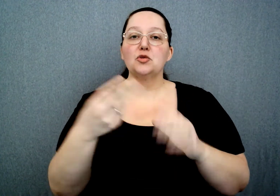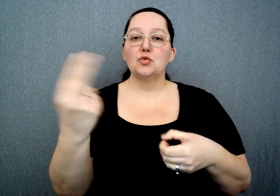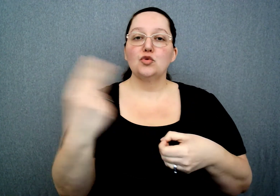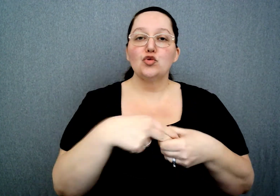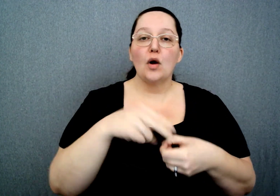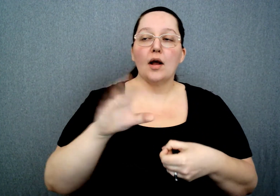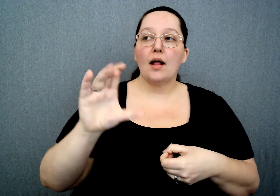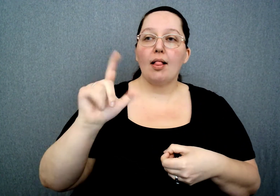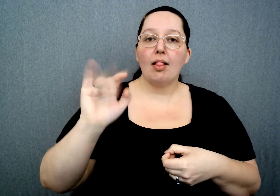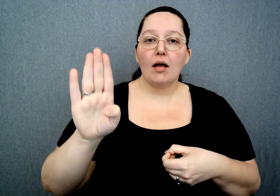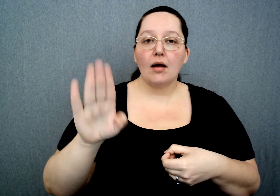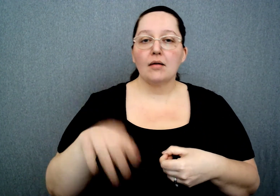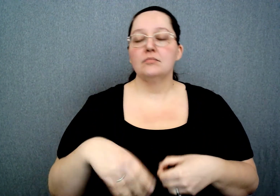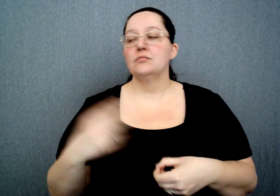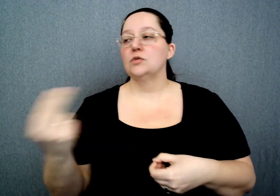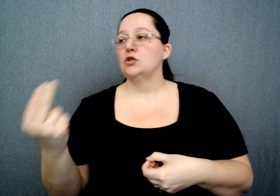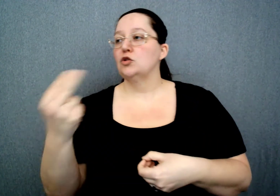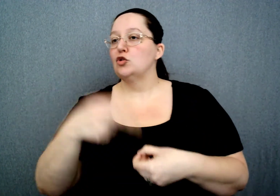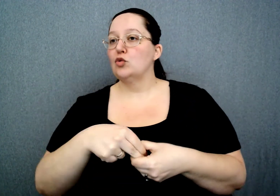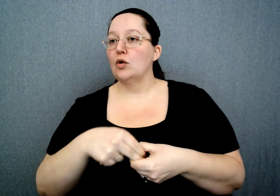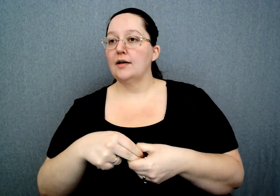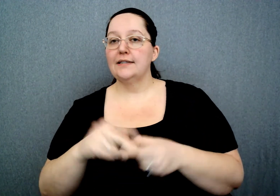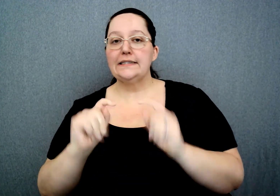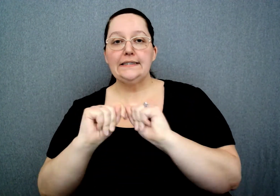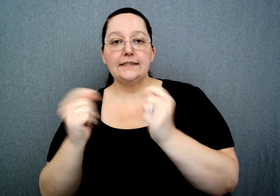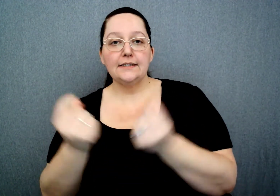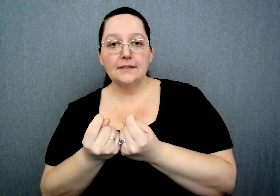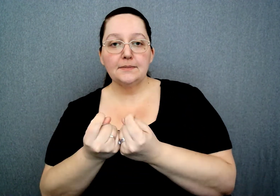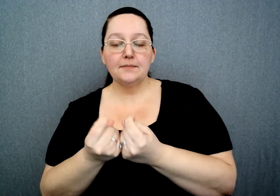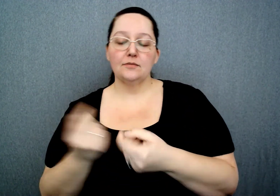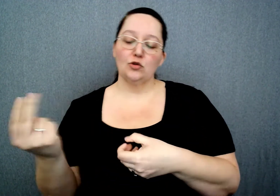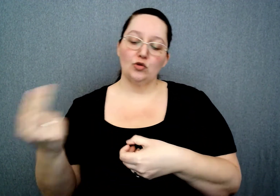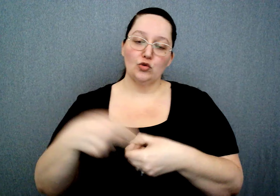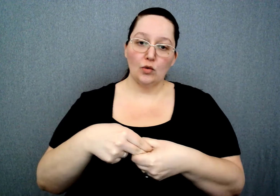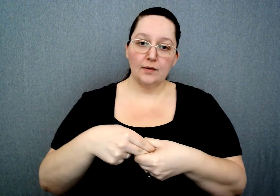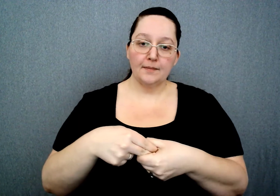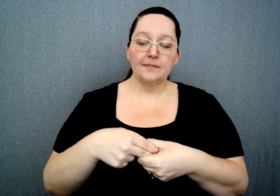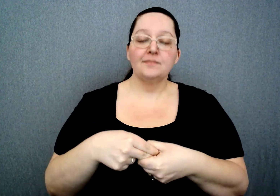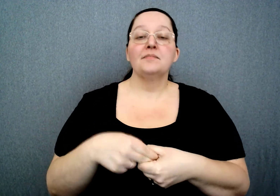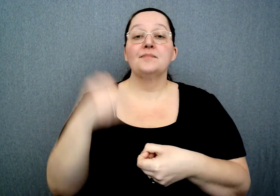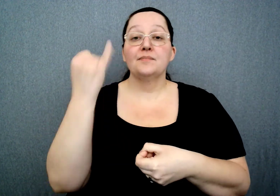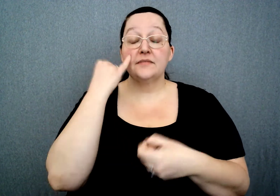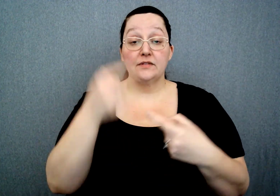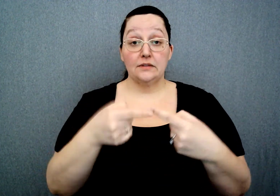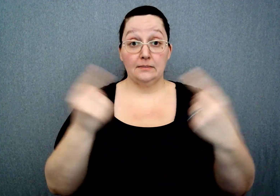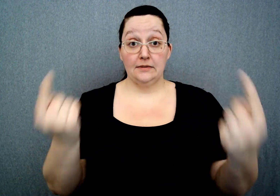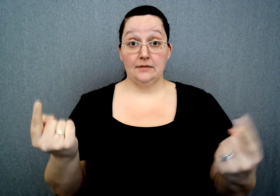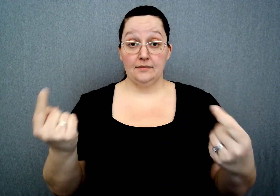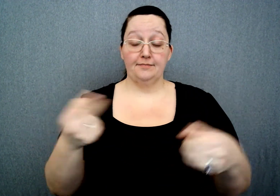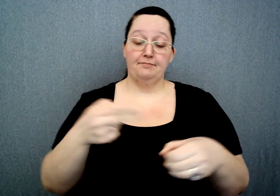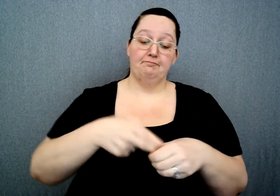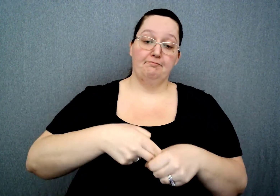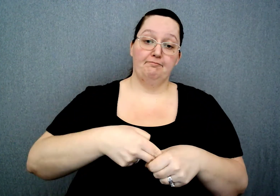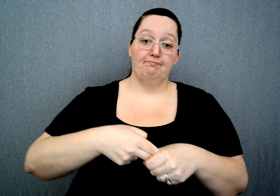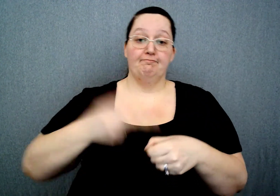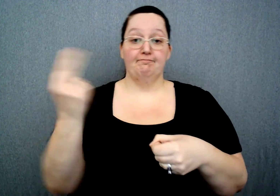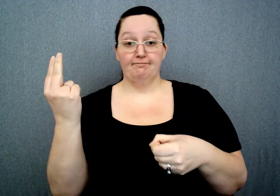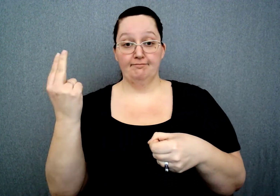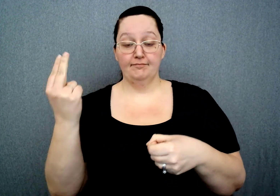This means you're joining a club, you are going to join a team, join. Now, if you pull out